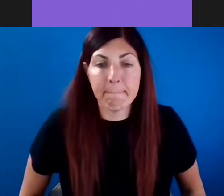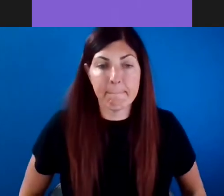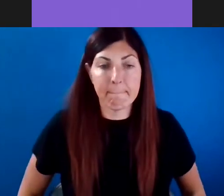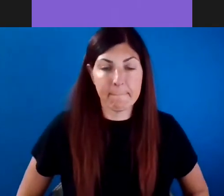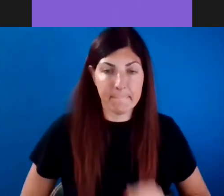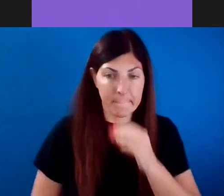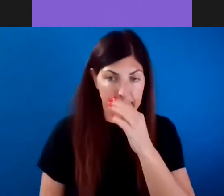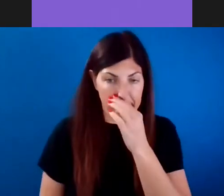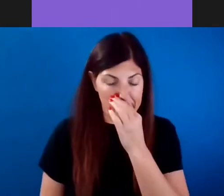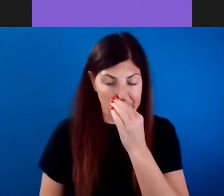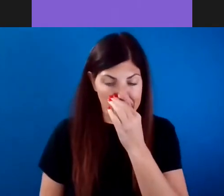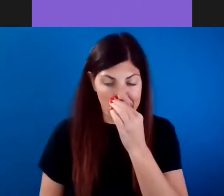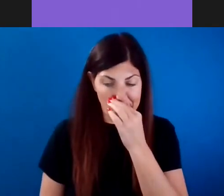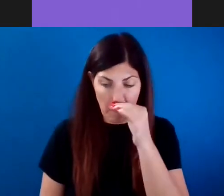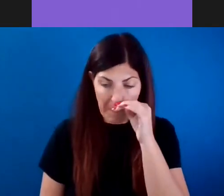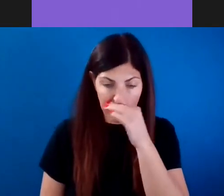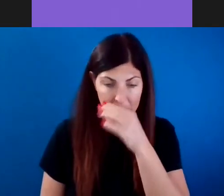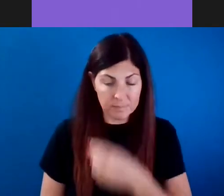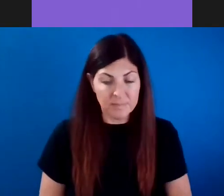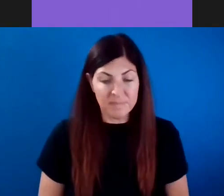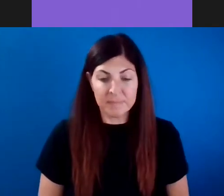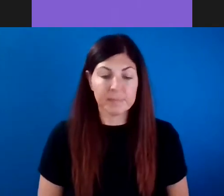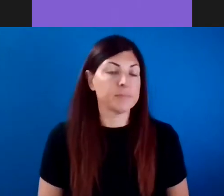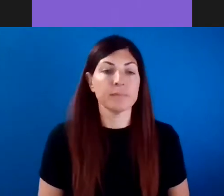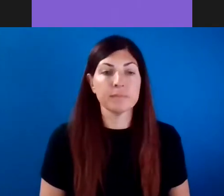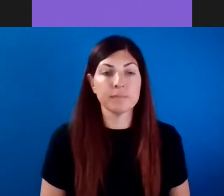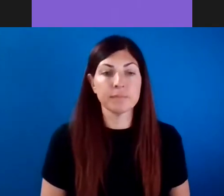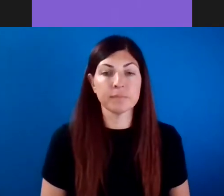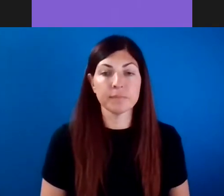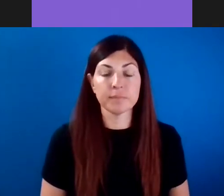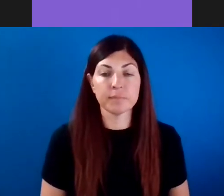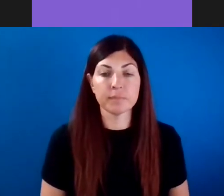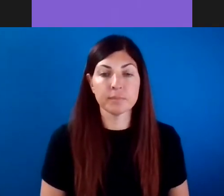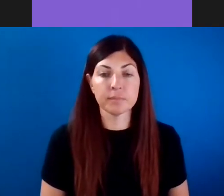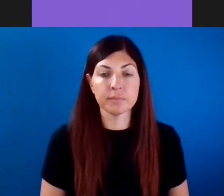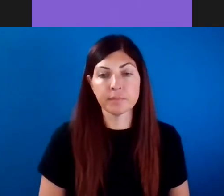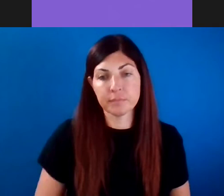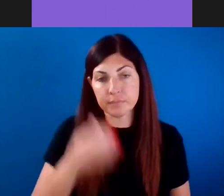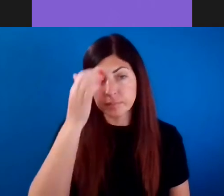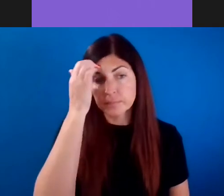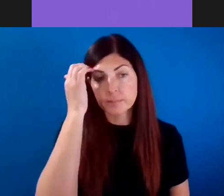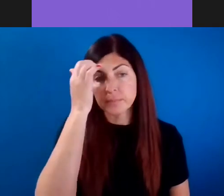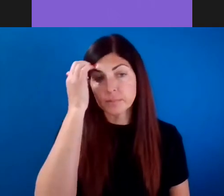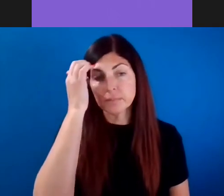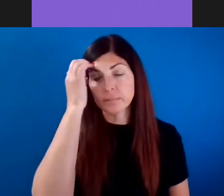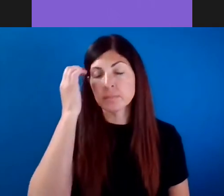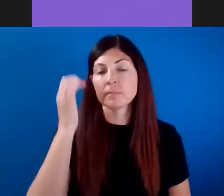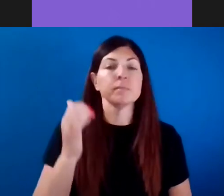our next segment is going to be our Tech Spotlight. So I got the great